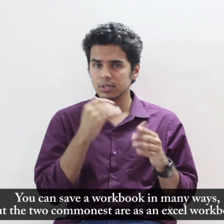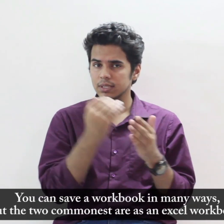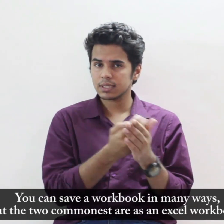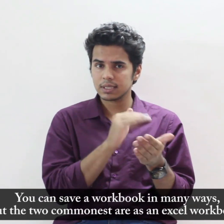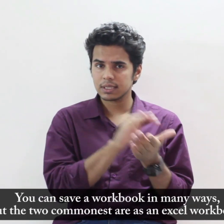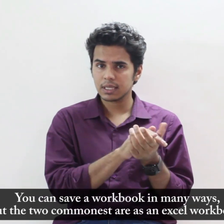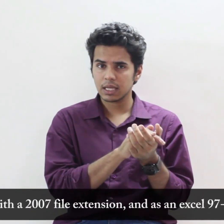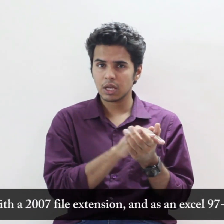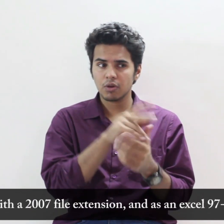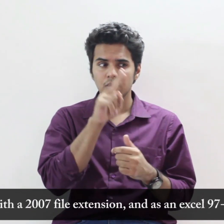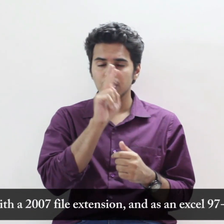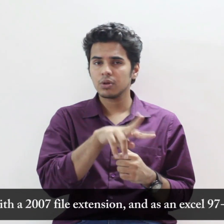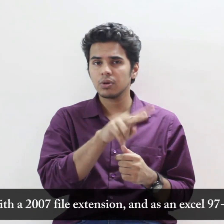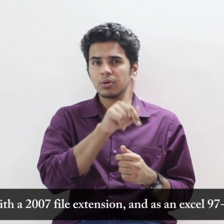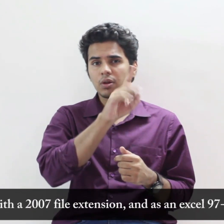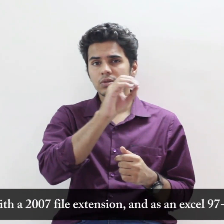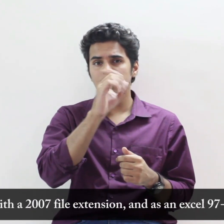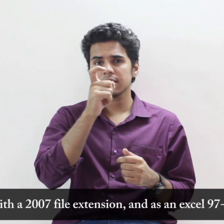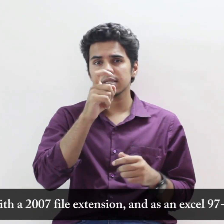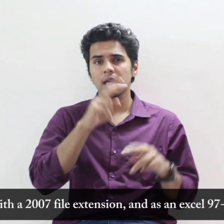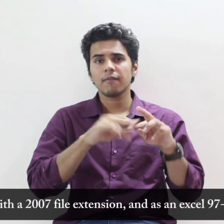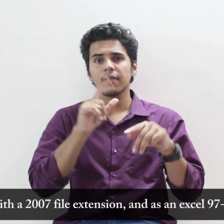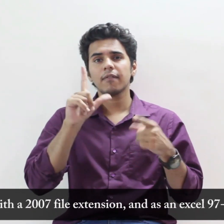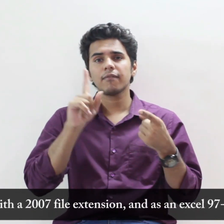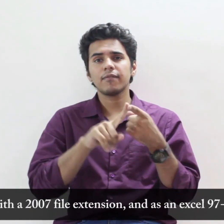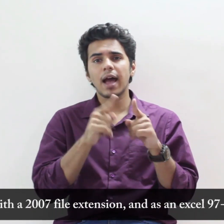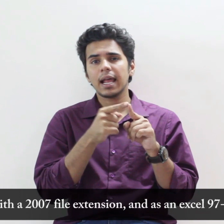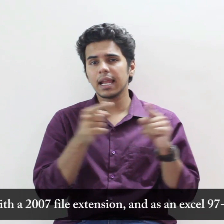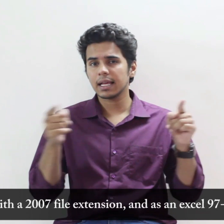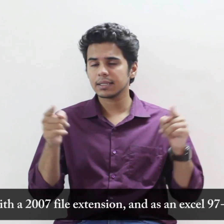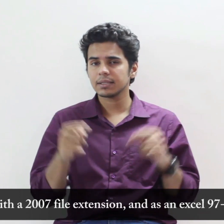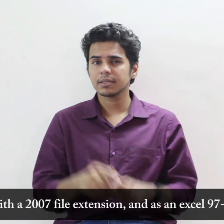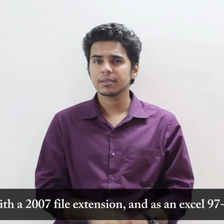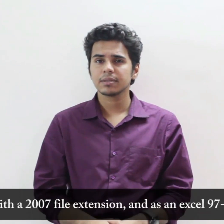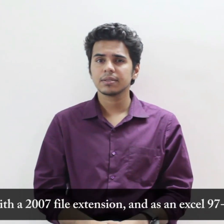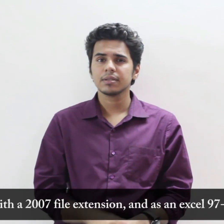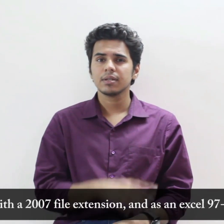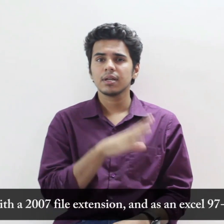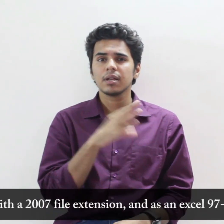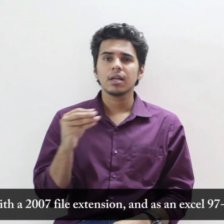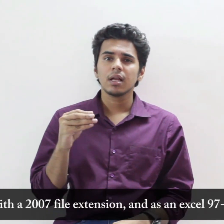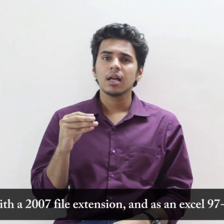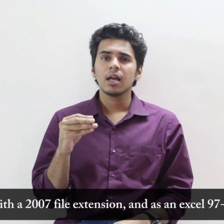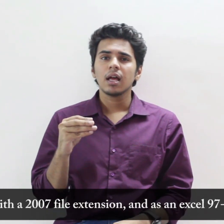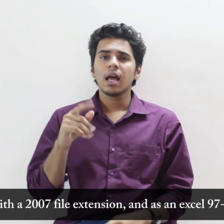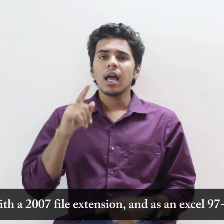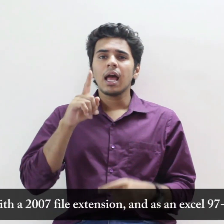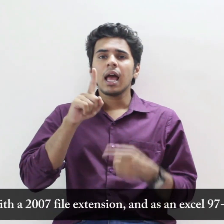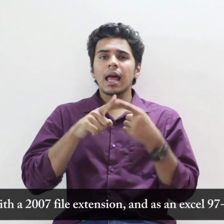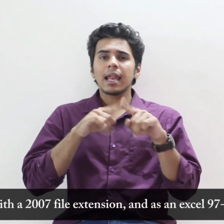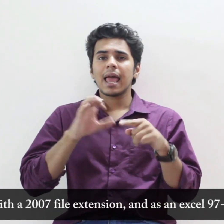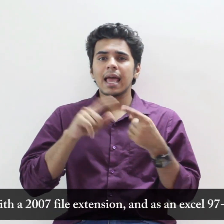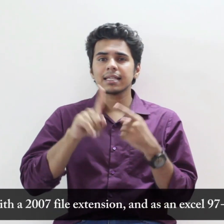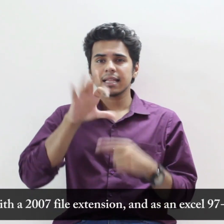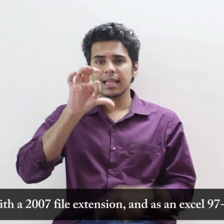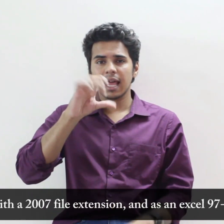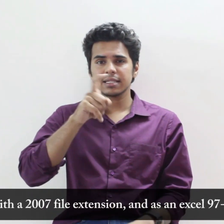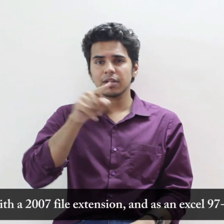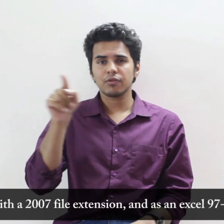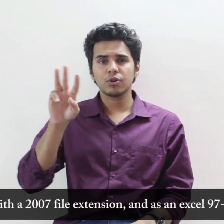workbook that saves it with a 2007 file extension and as an Excel